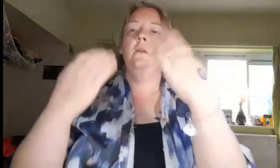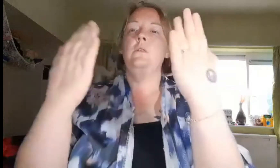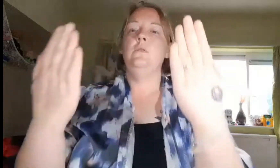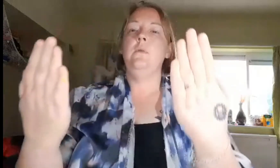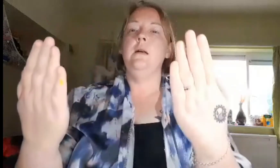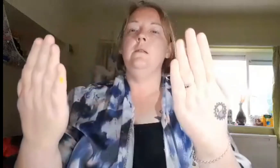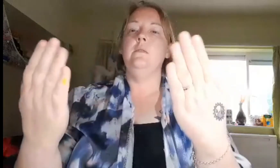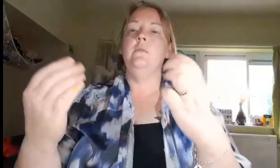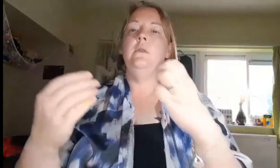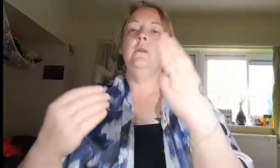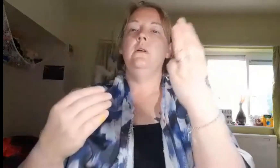12,